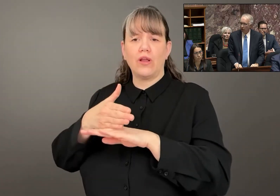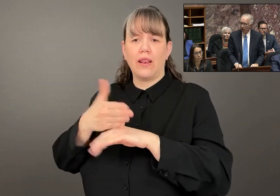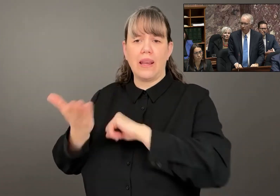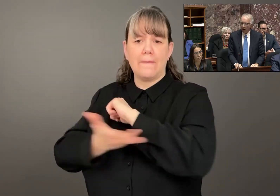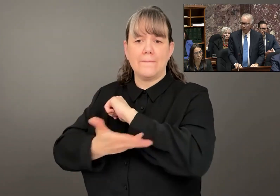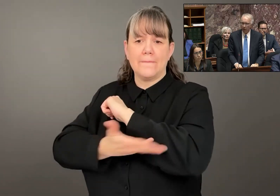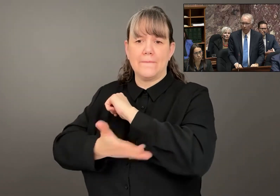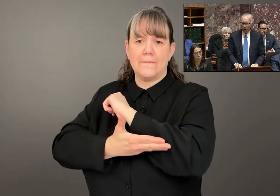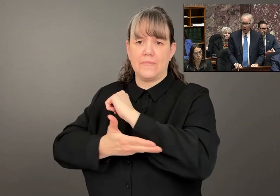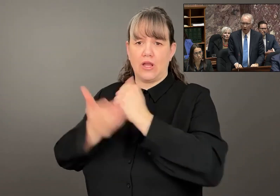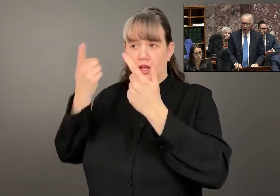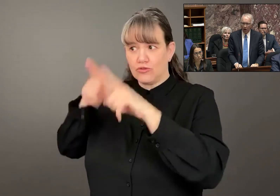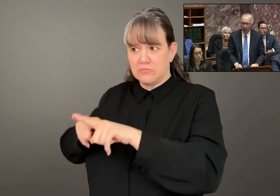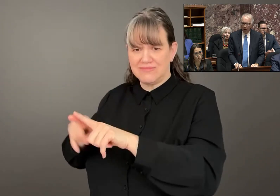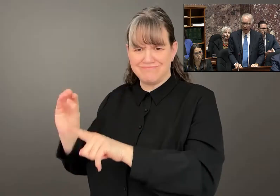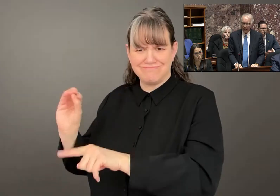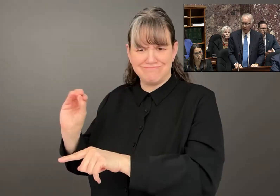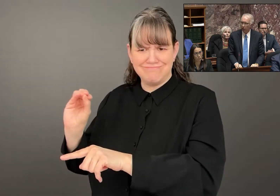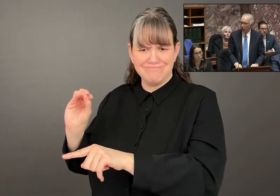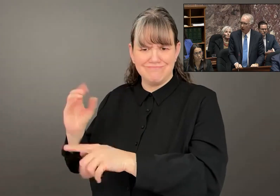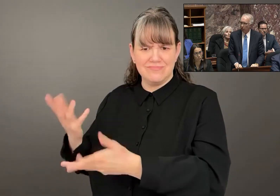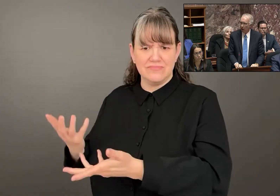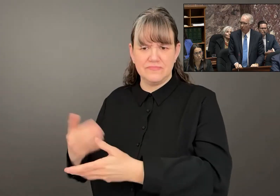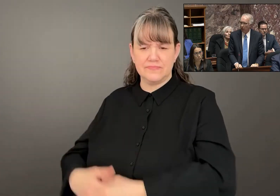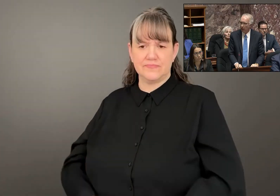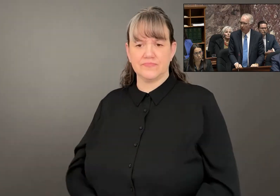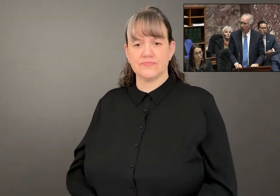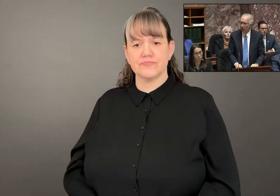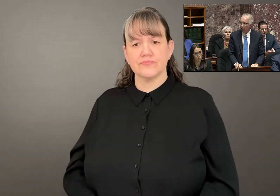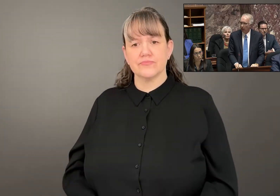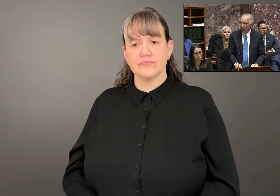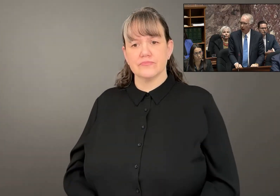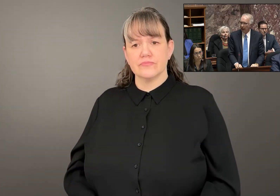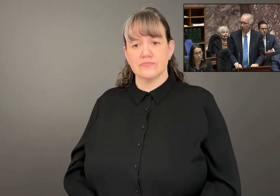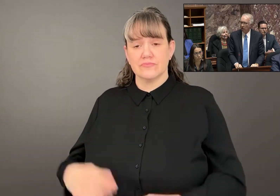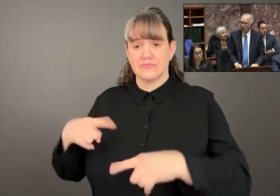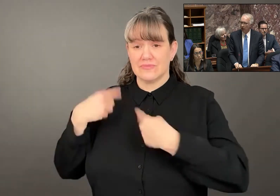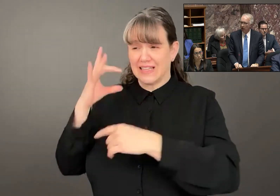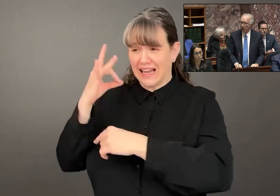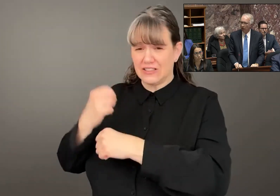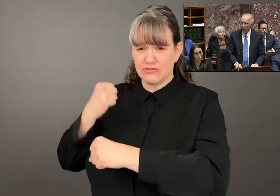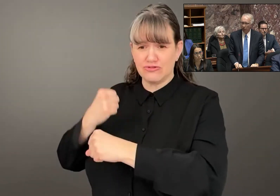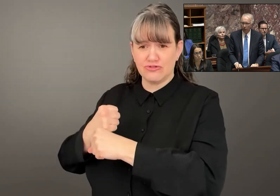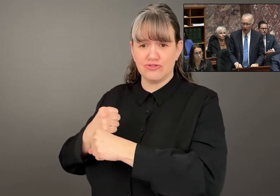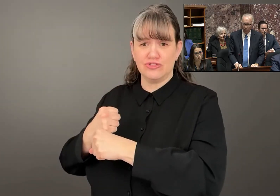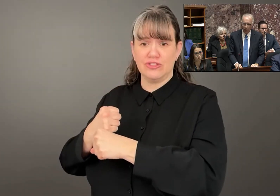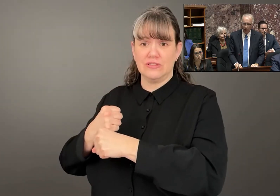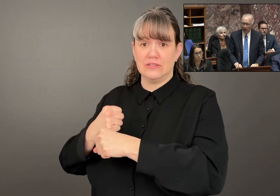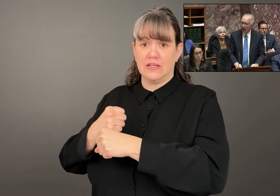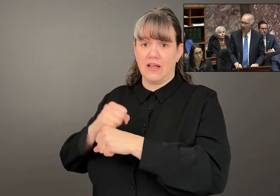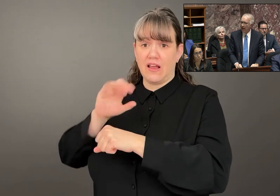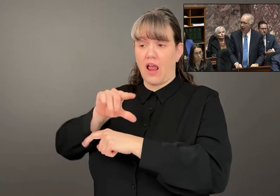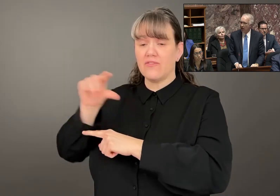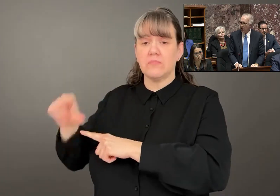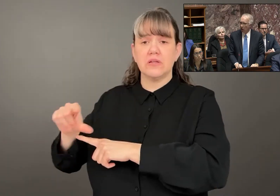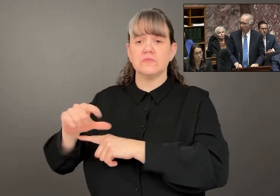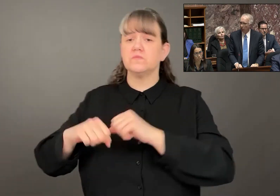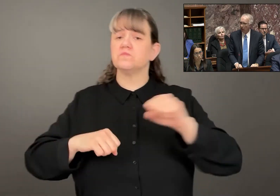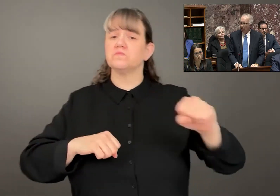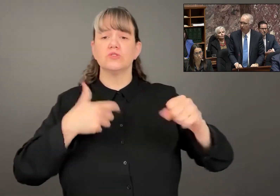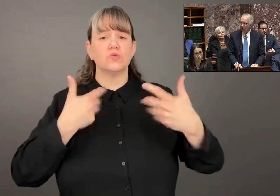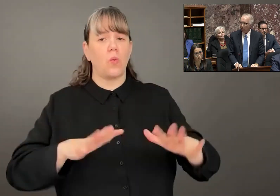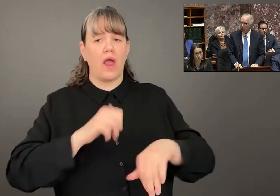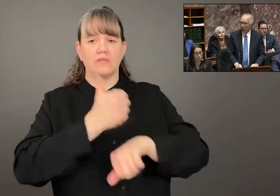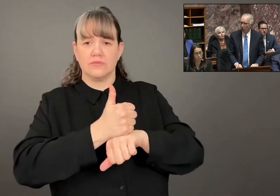years, this government fought hard against the Trans Mountain Pipeline, against the ability to diversify trade. Eight